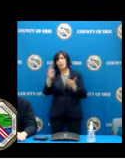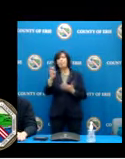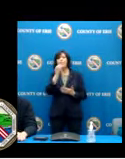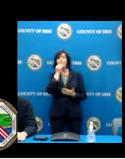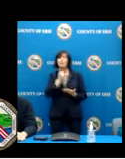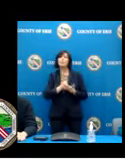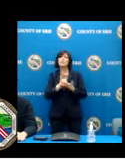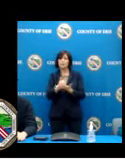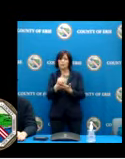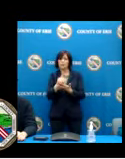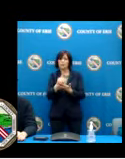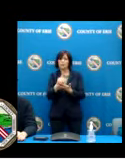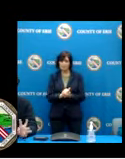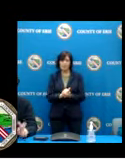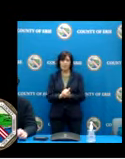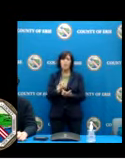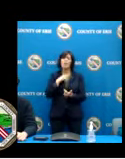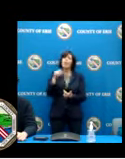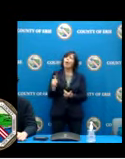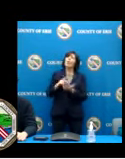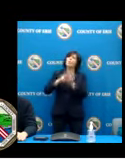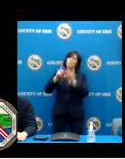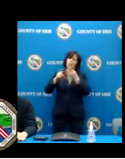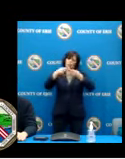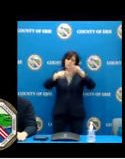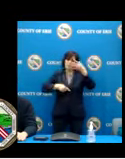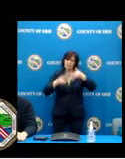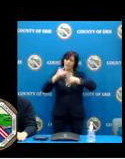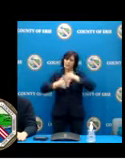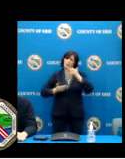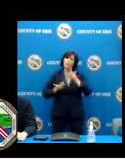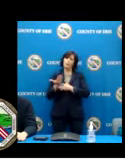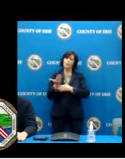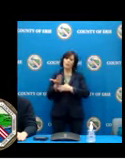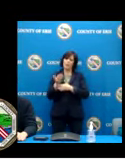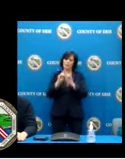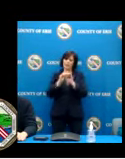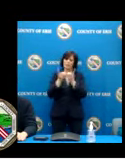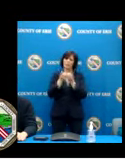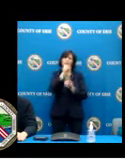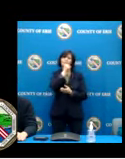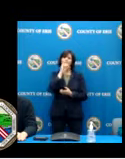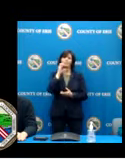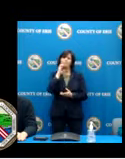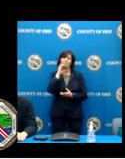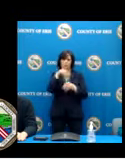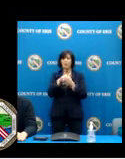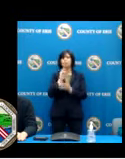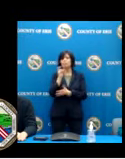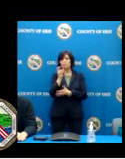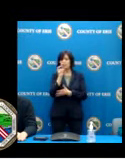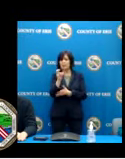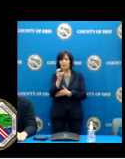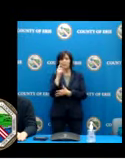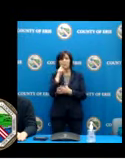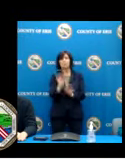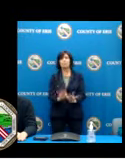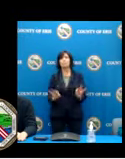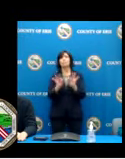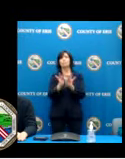food assistance. We also have other programs that are available through our Department of Senior Services, including transportation to essential appointments